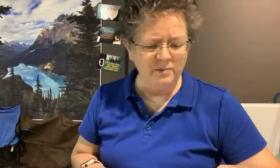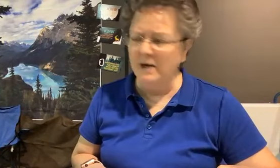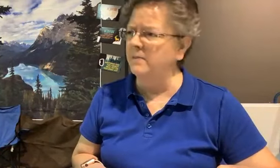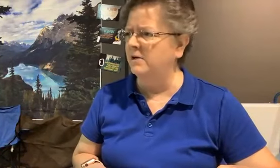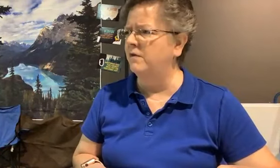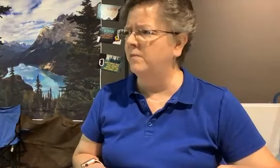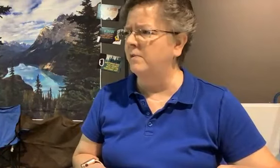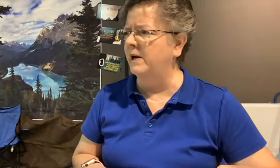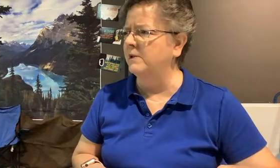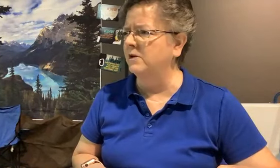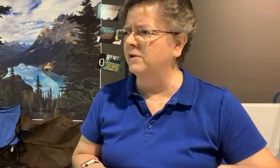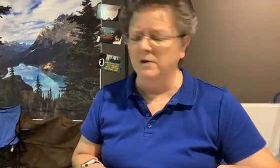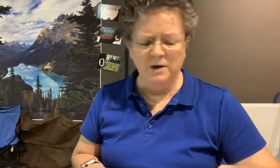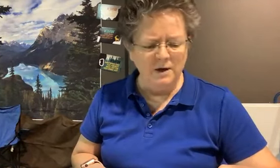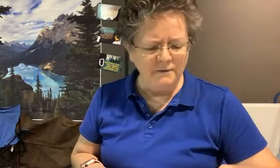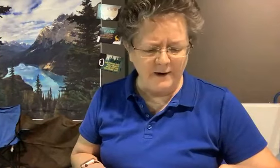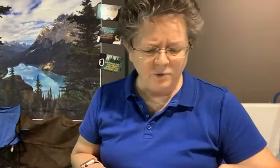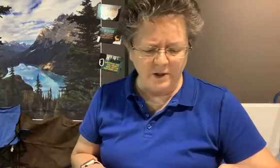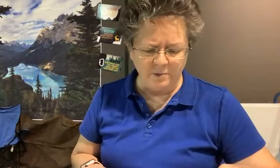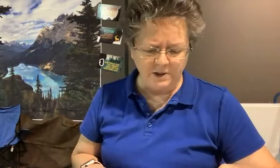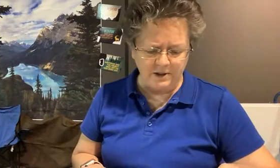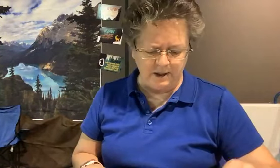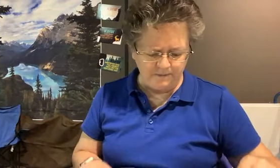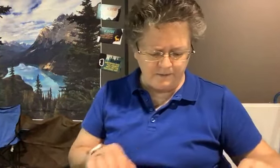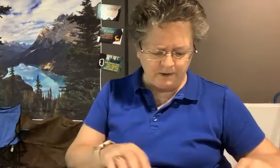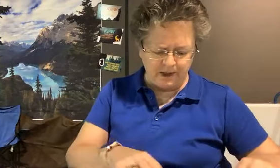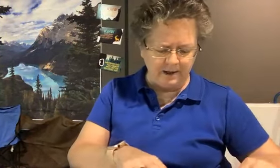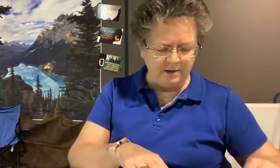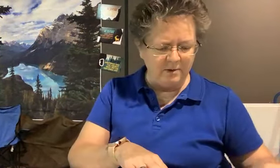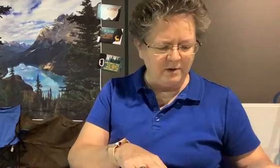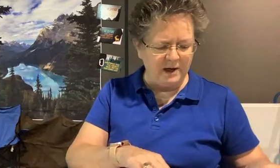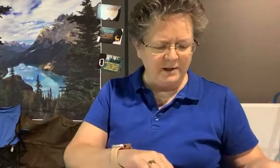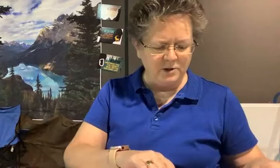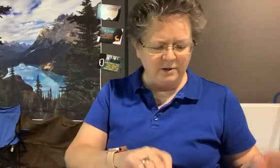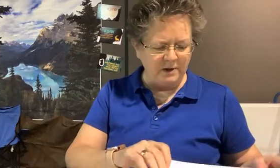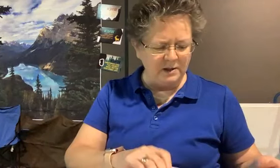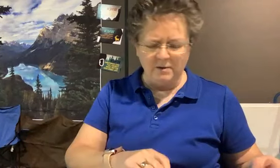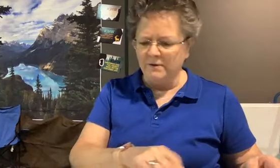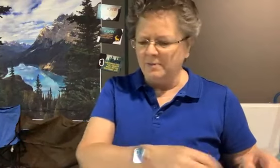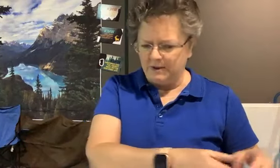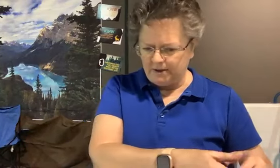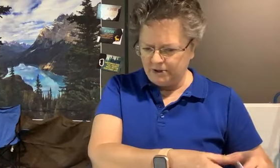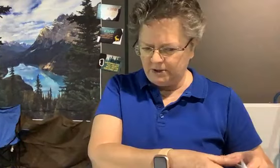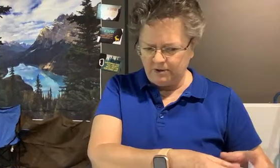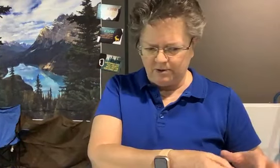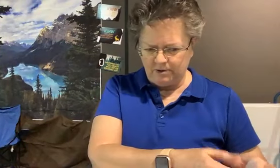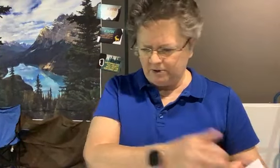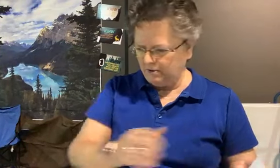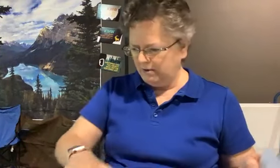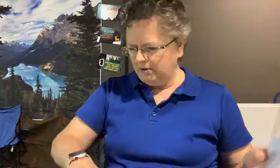Might have been November, might be clear. 520 BC. Okay. Oh, here I had that chart right there in front of me. I was stealing yours,